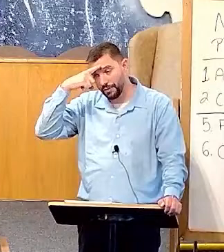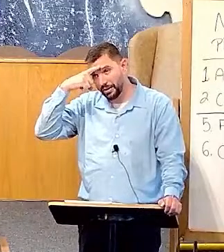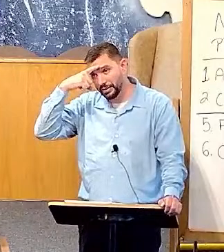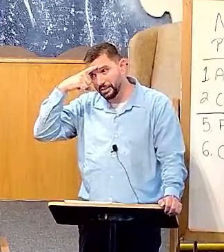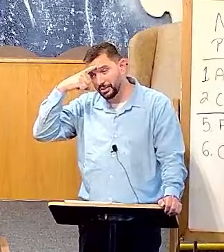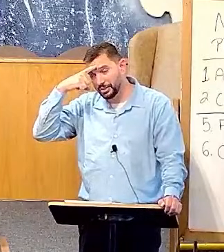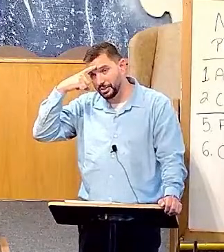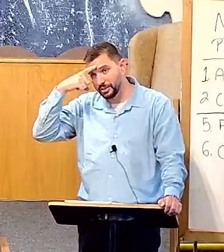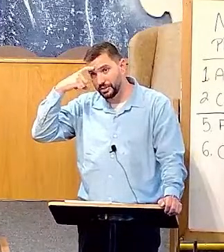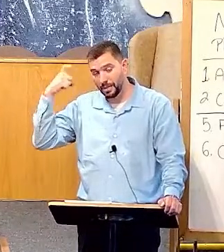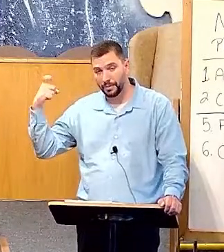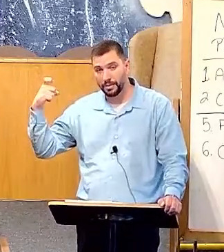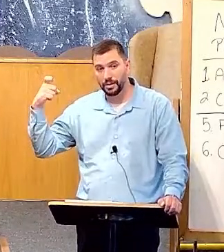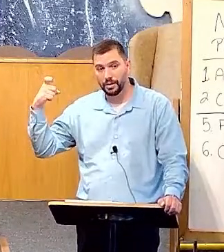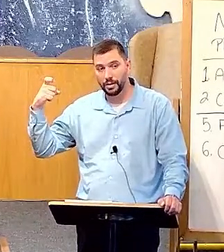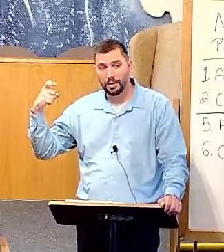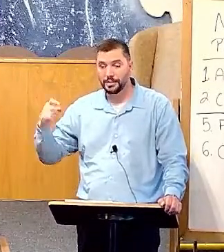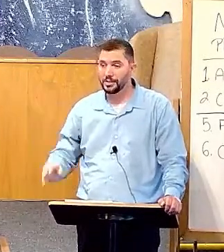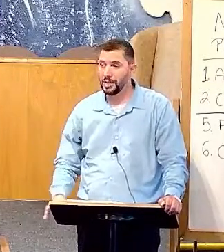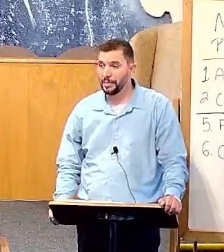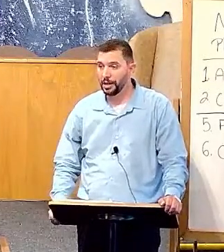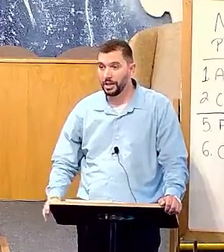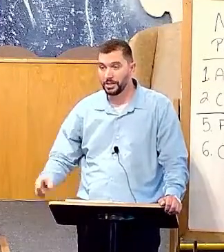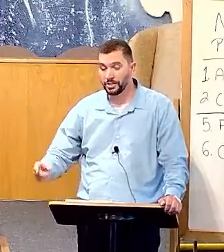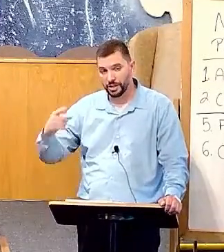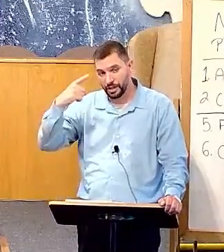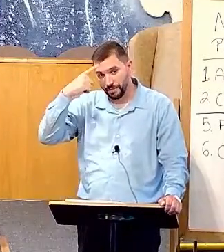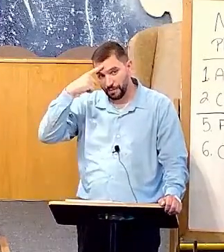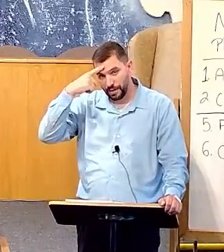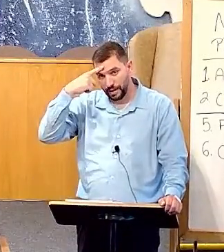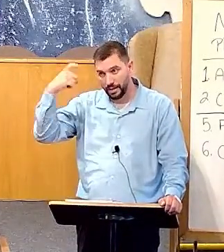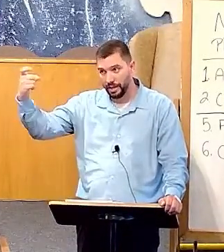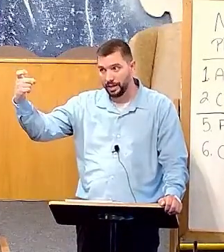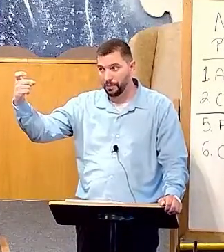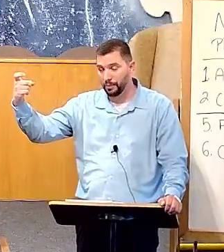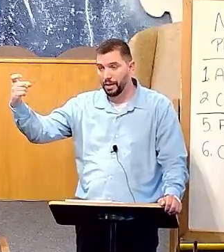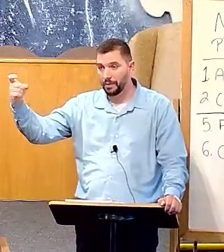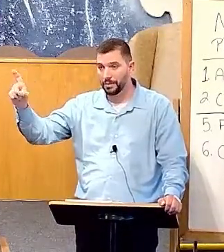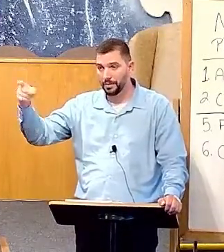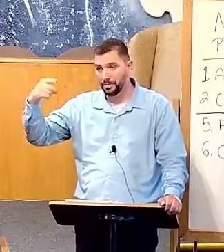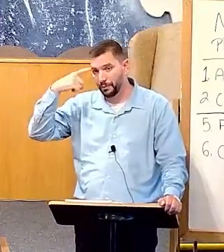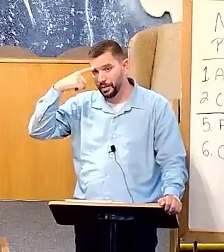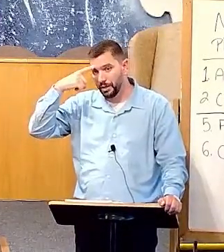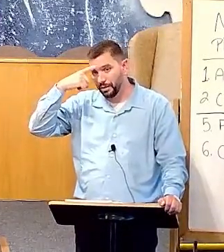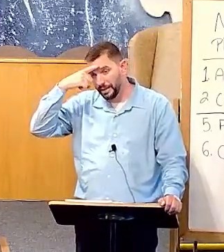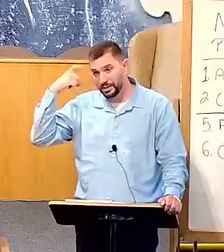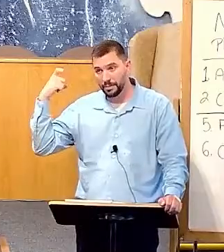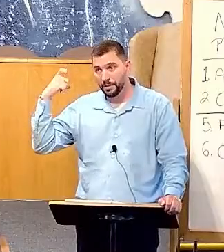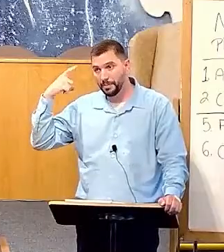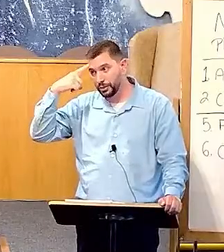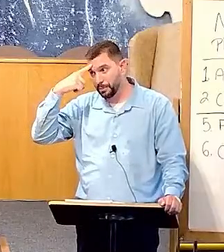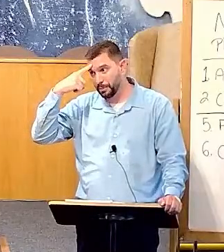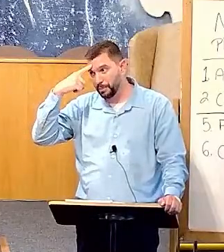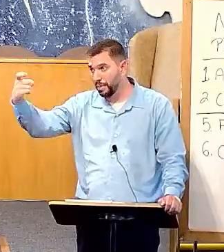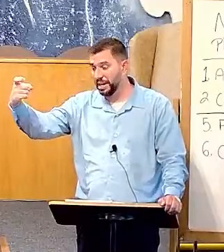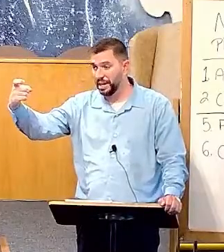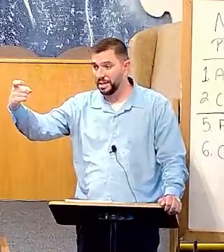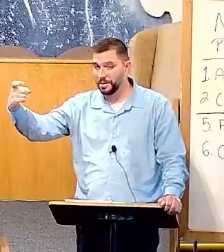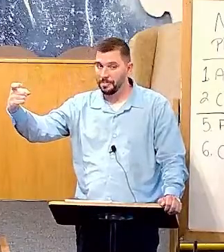is summer. But to say because, you're going to touch your forehead and pull out with like summer, but you're going to pull away. So